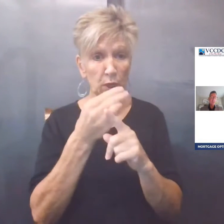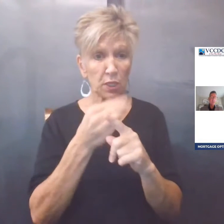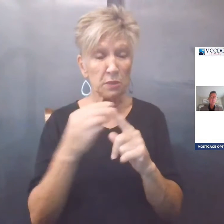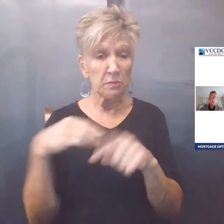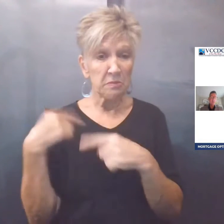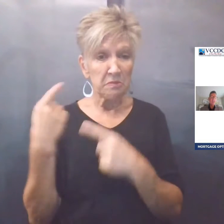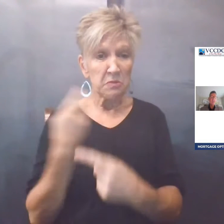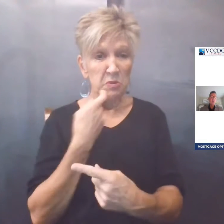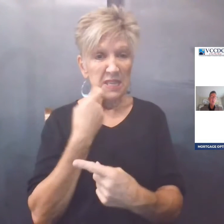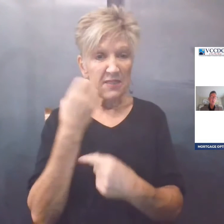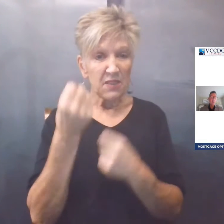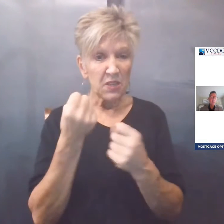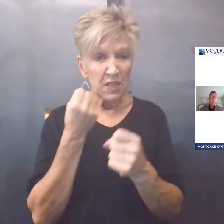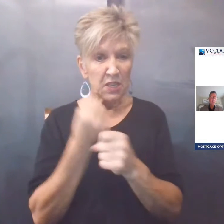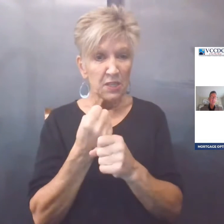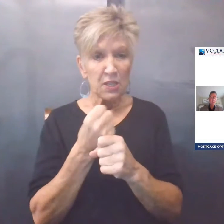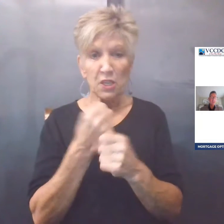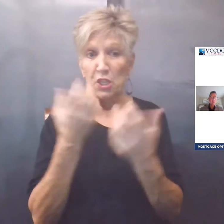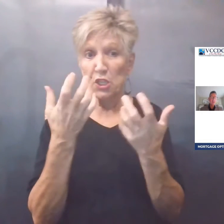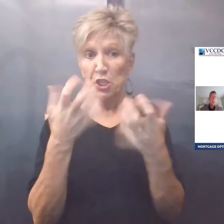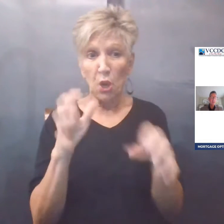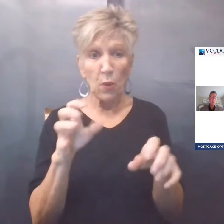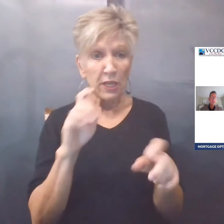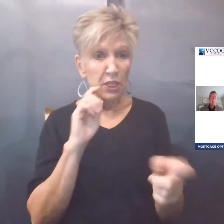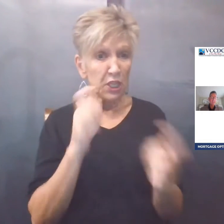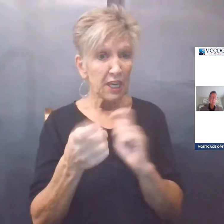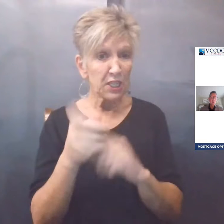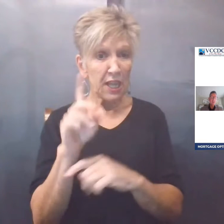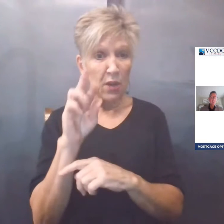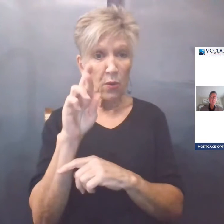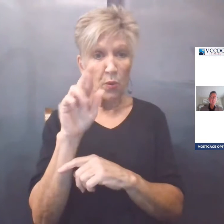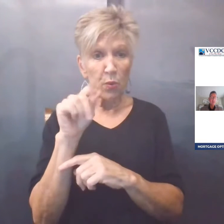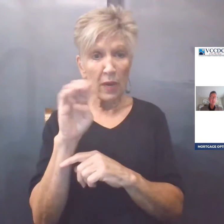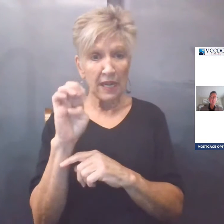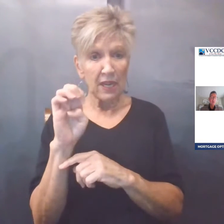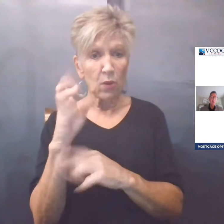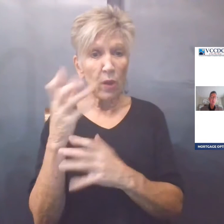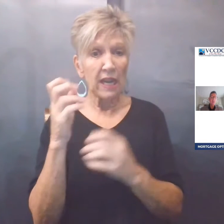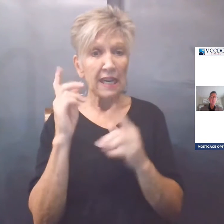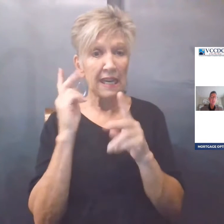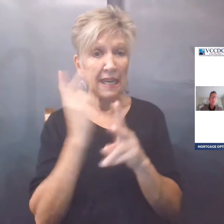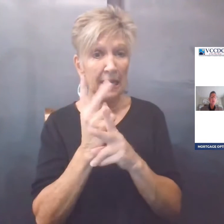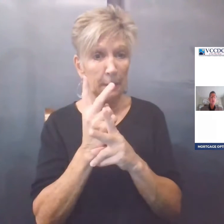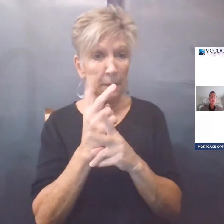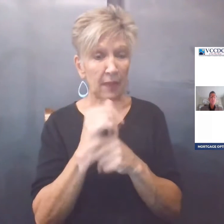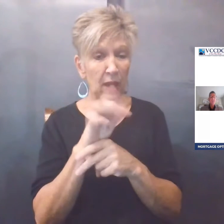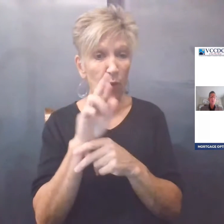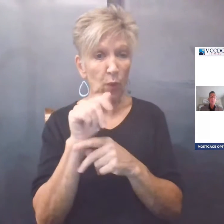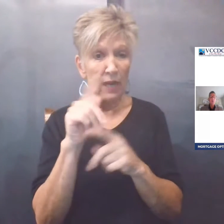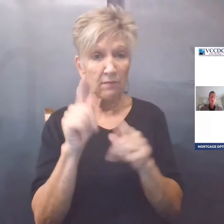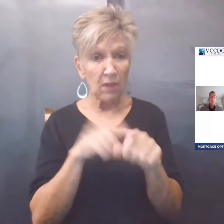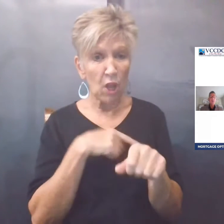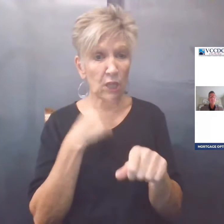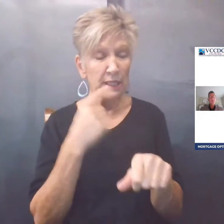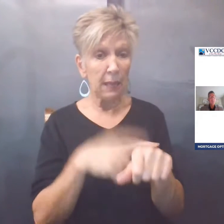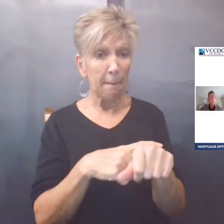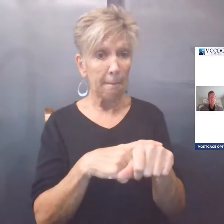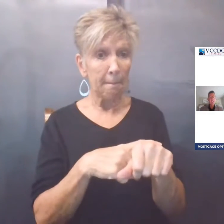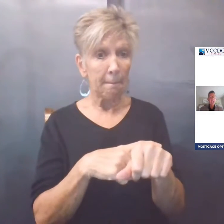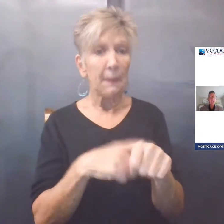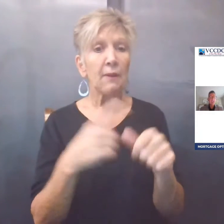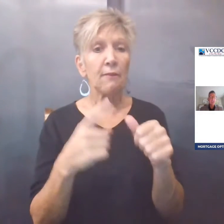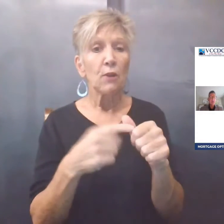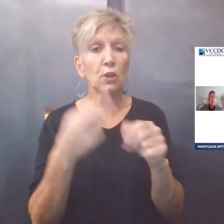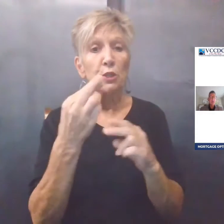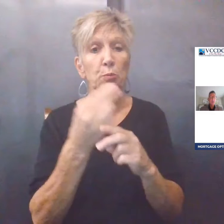last few years to where they don't want to have to change that rate. They want to stay locked into that rate for a long period. So a first